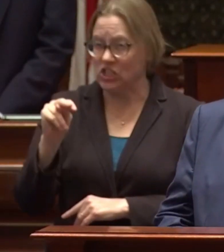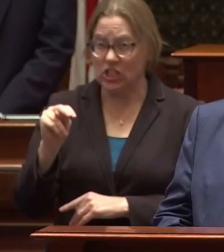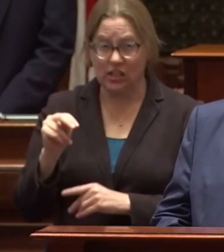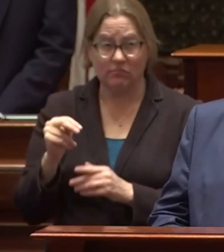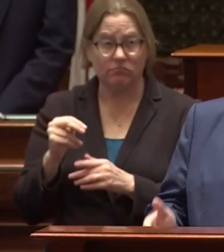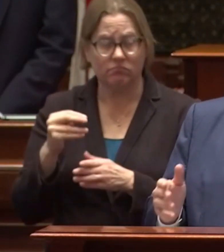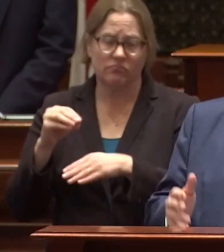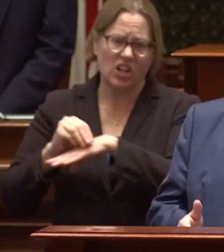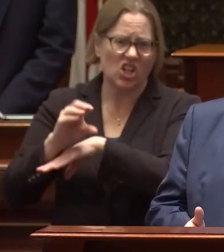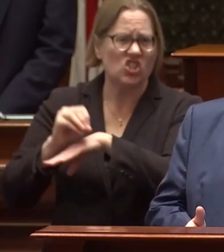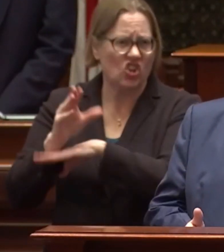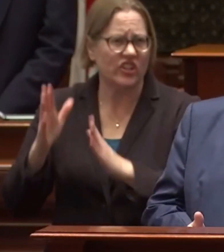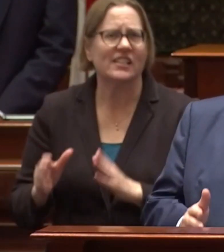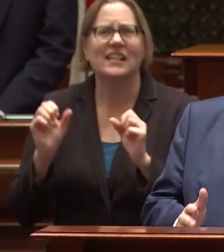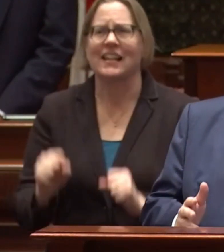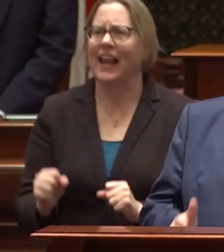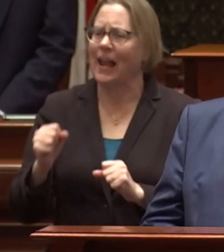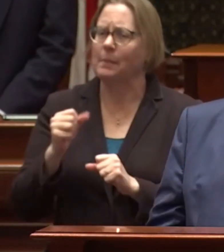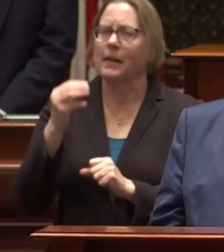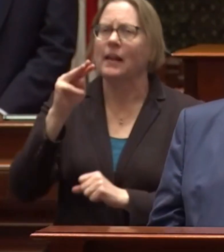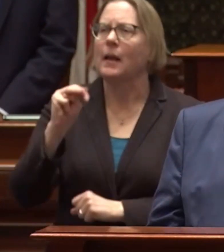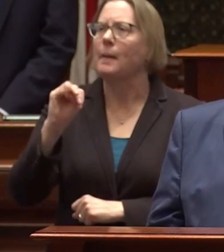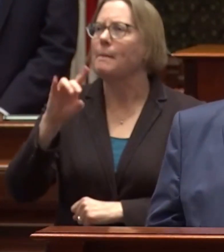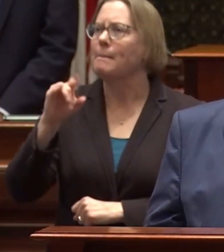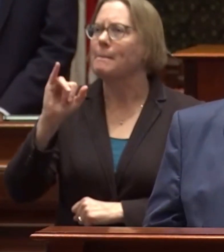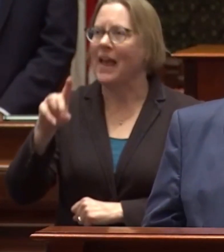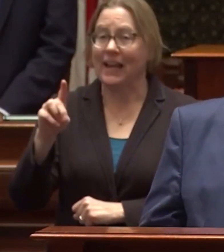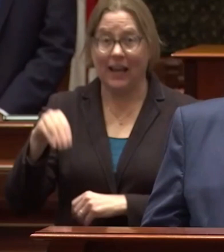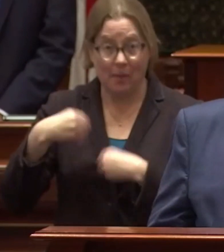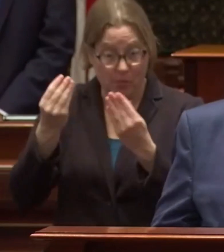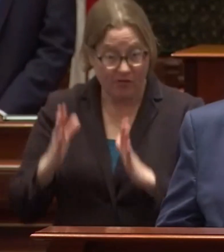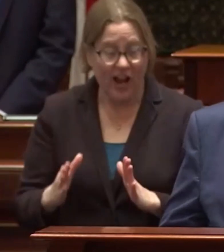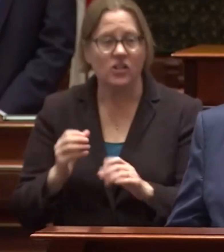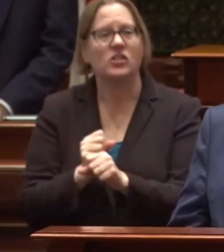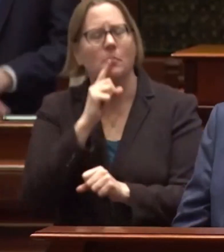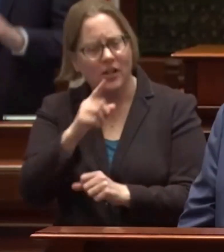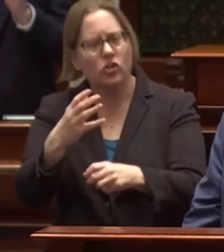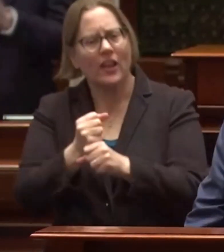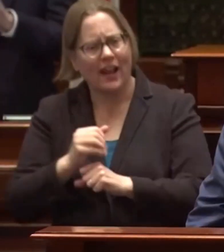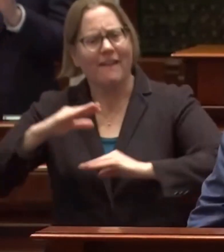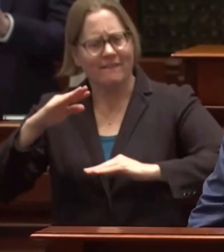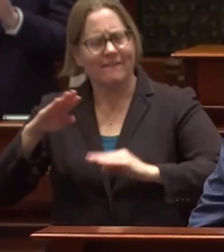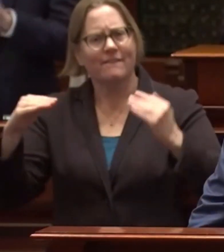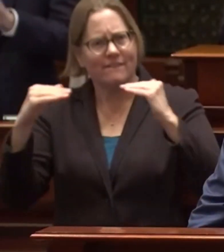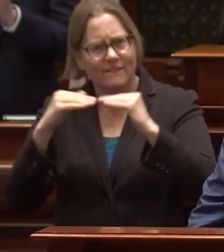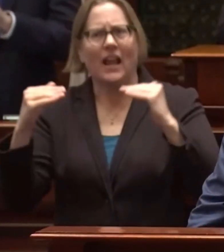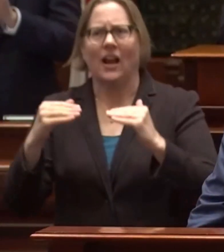healthcare providers, ensuring that they can be fairly compensated.